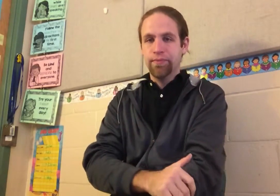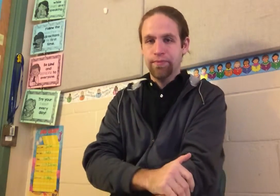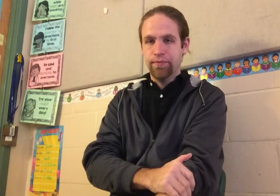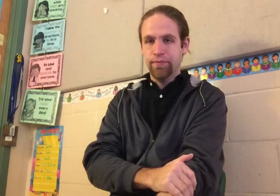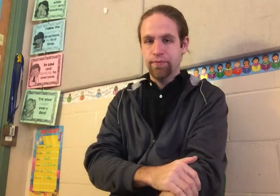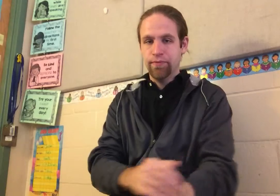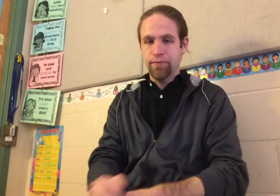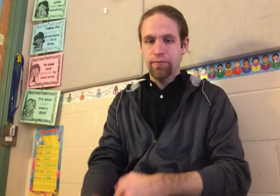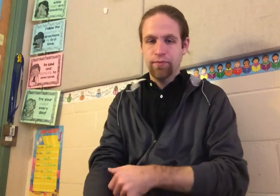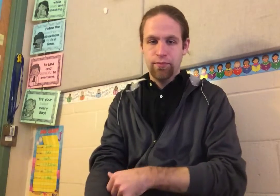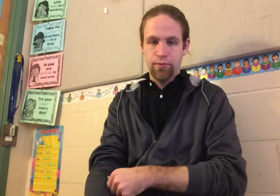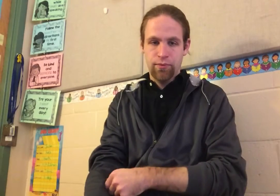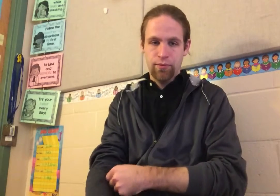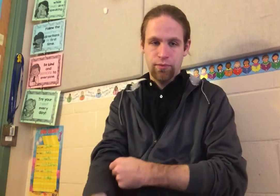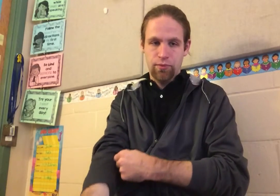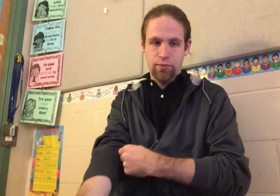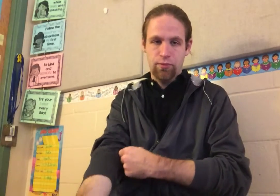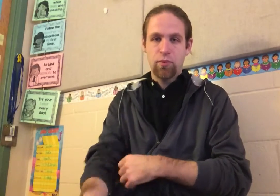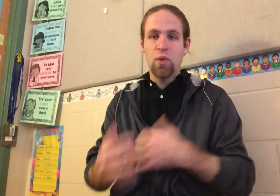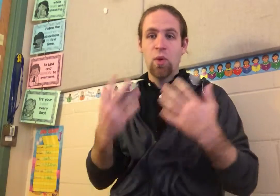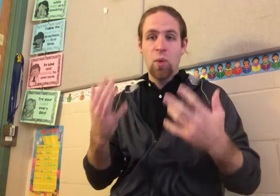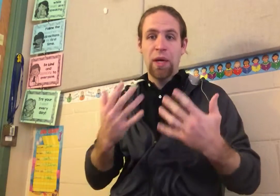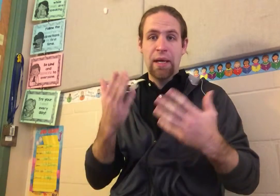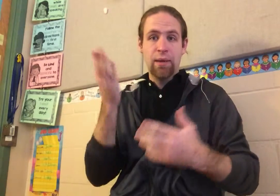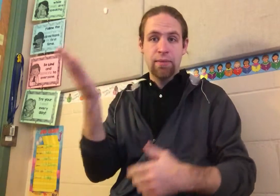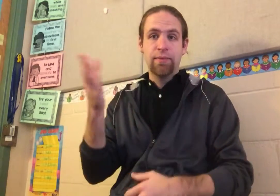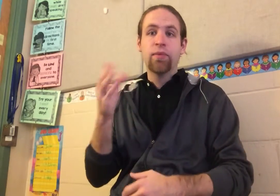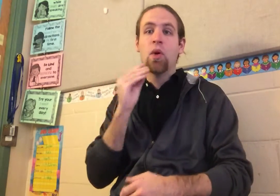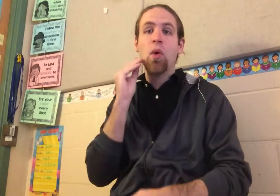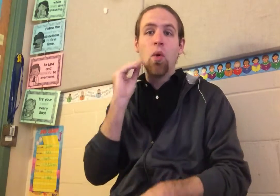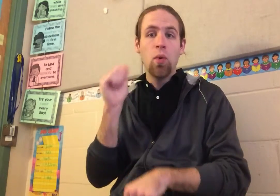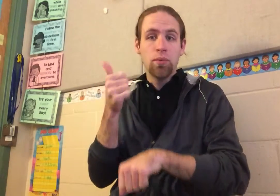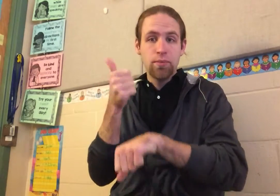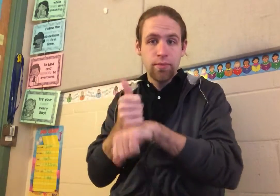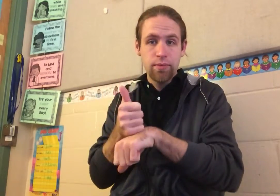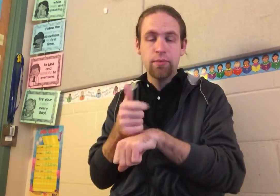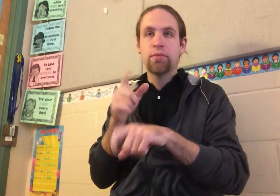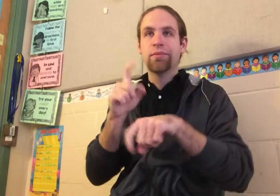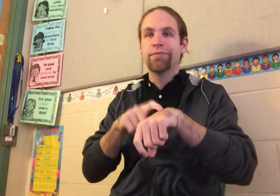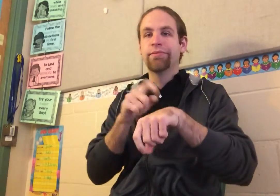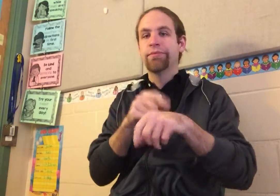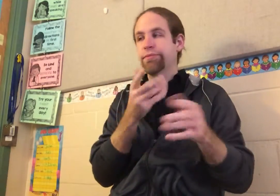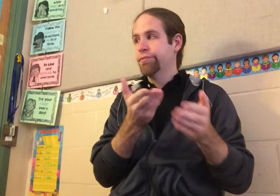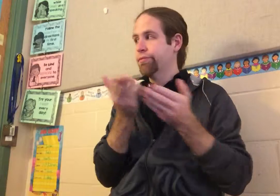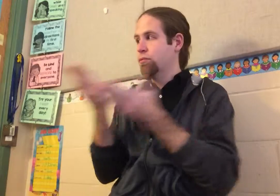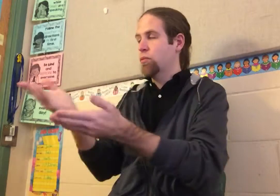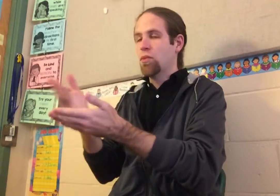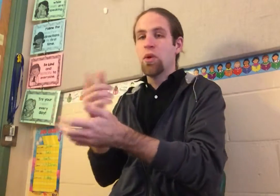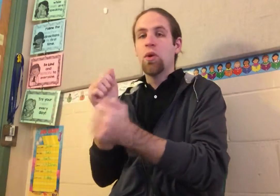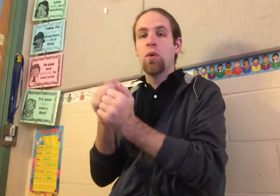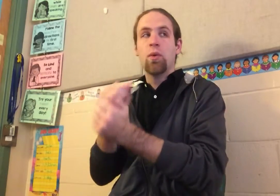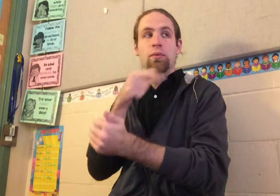The riders waited at their home station until it was time to return with the mail that another rider had delivered.